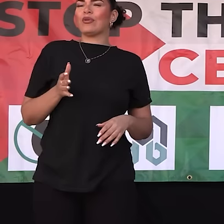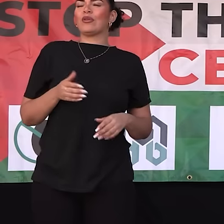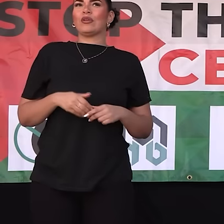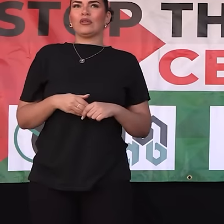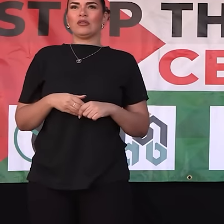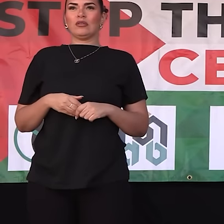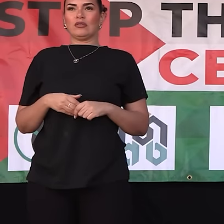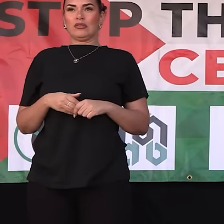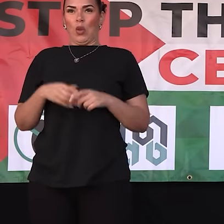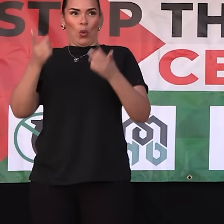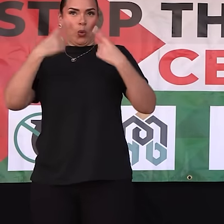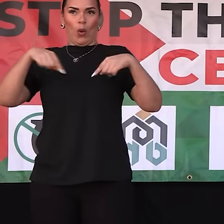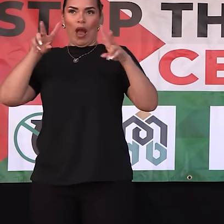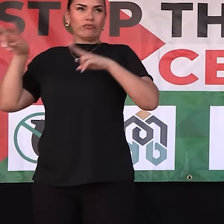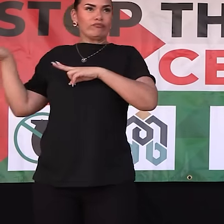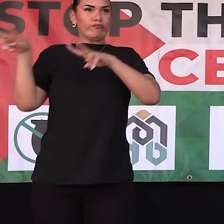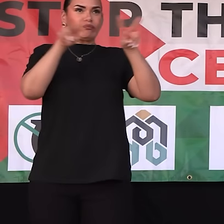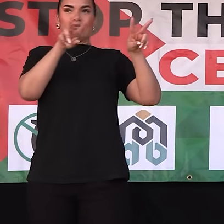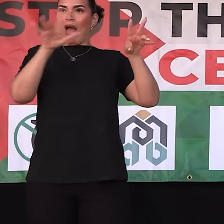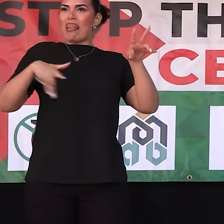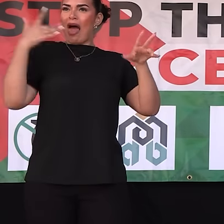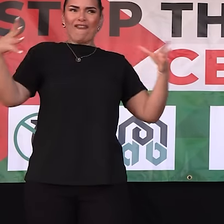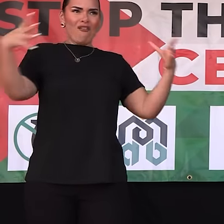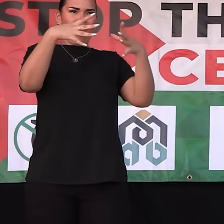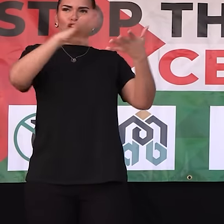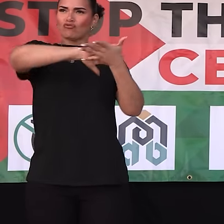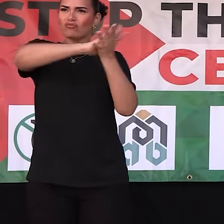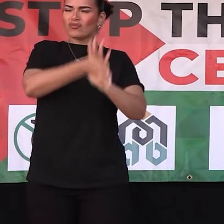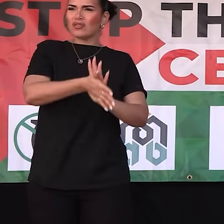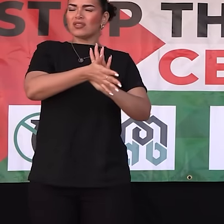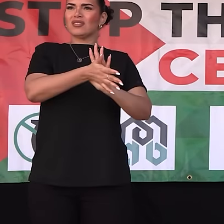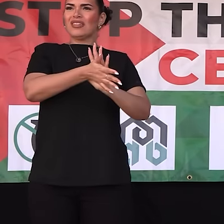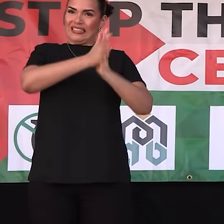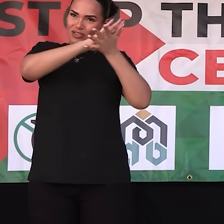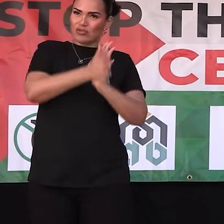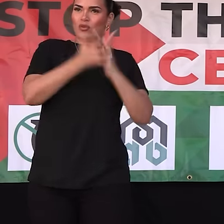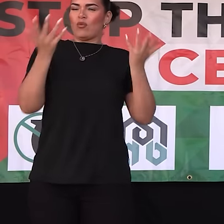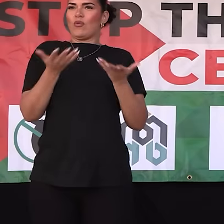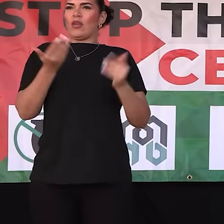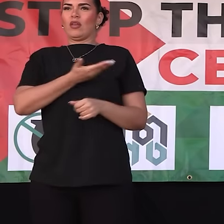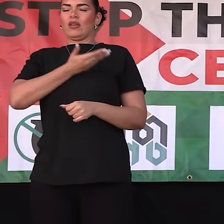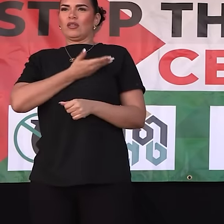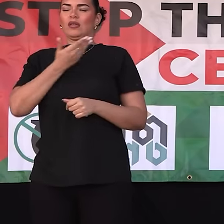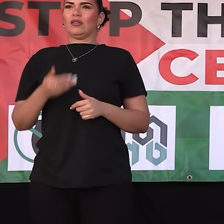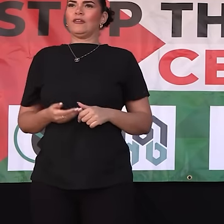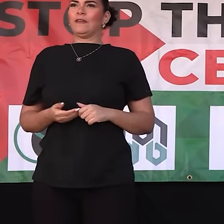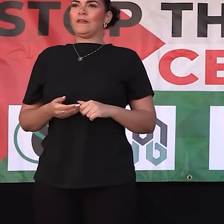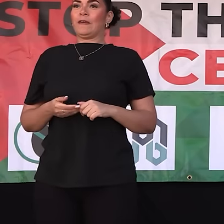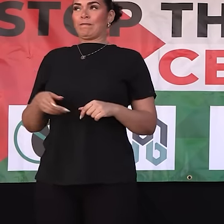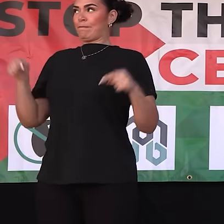television is the destruction of life, wanton destruction of life in Gaza. And